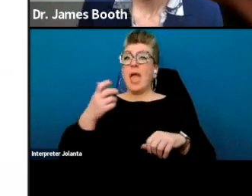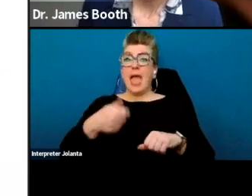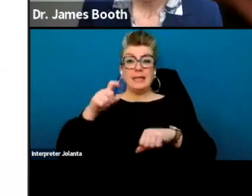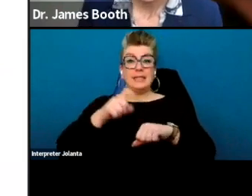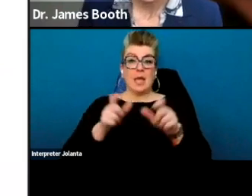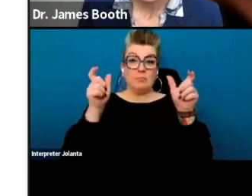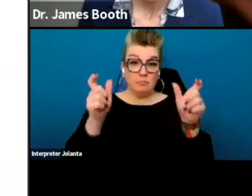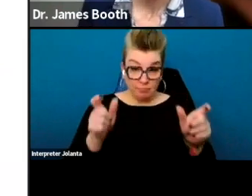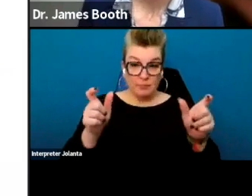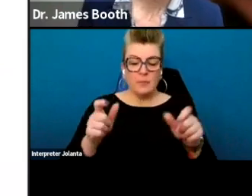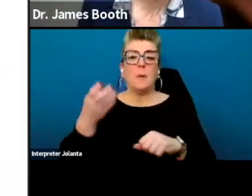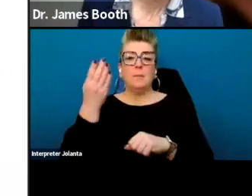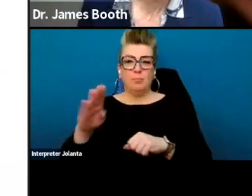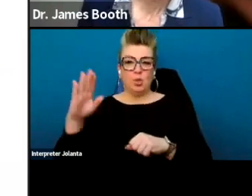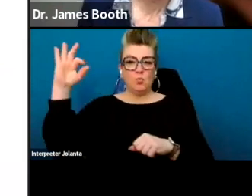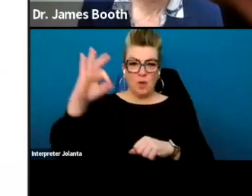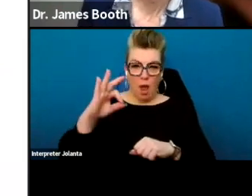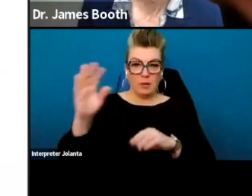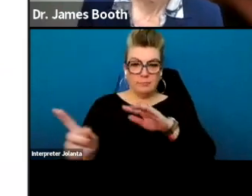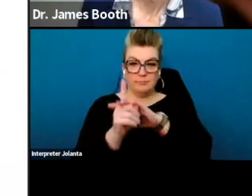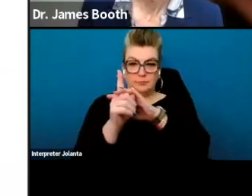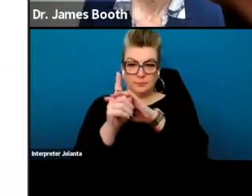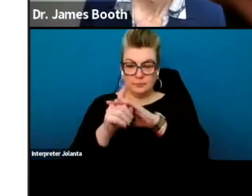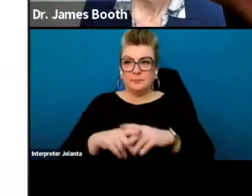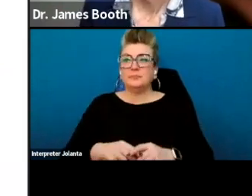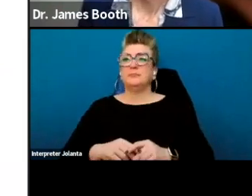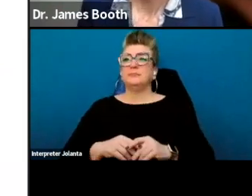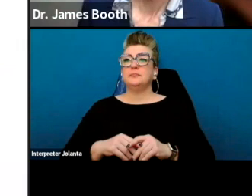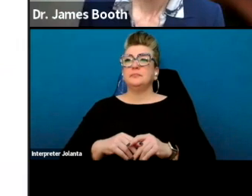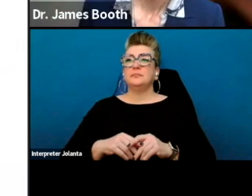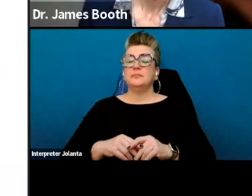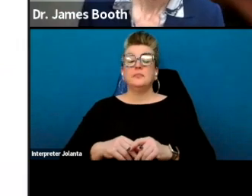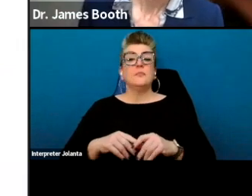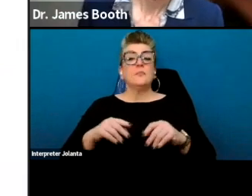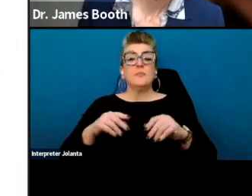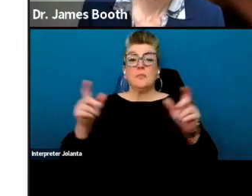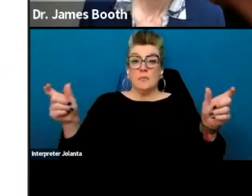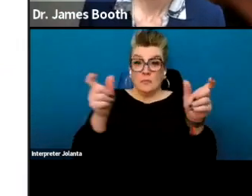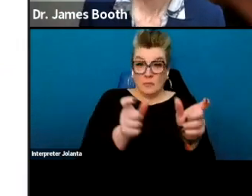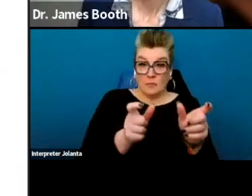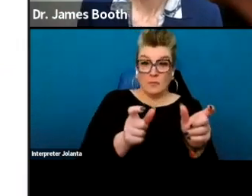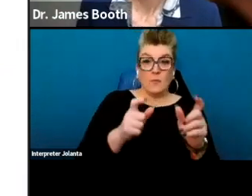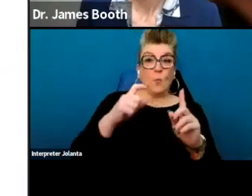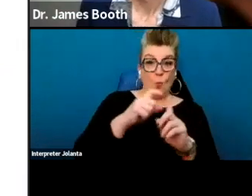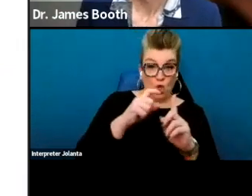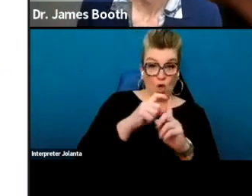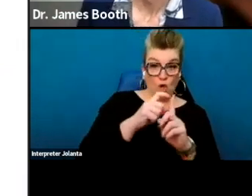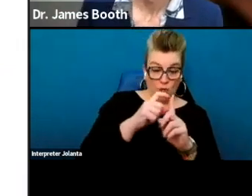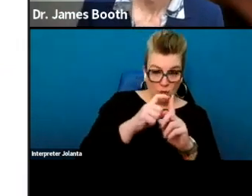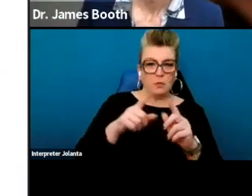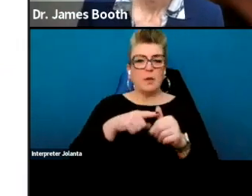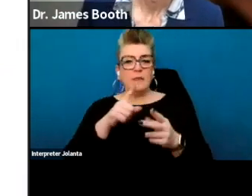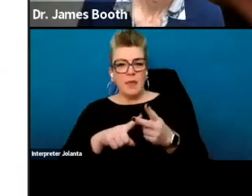presented. Following the presentation of the words, there's about a 2 to 3 second